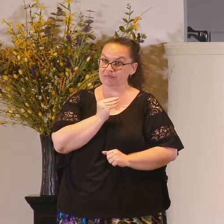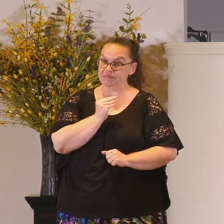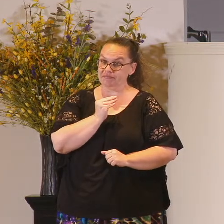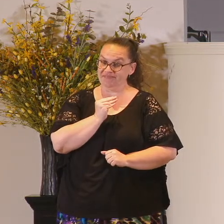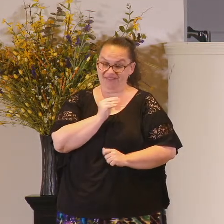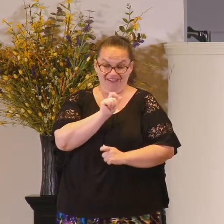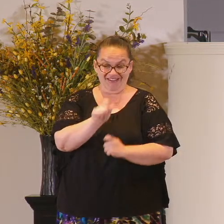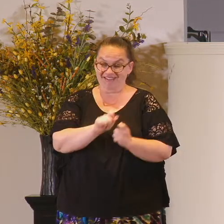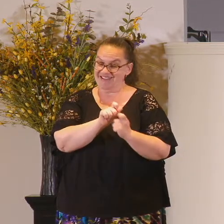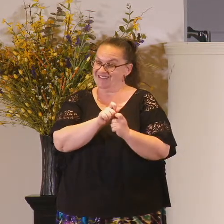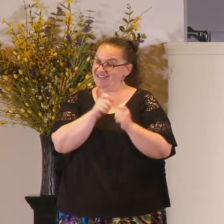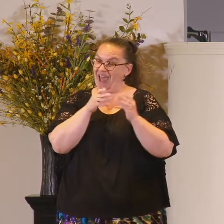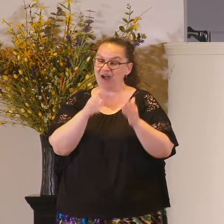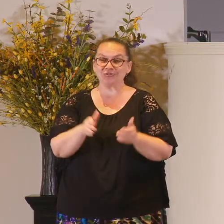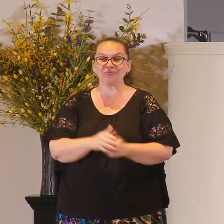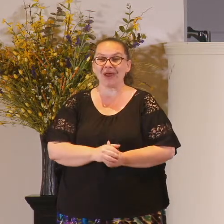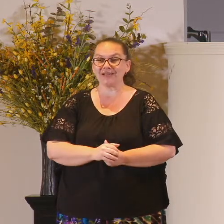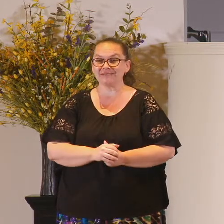exact same way.